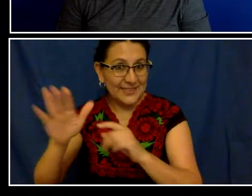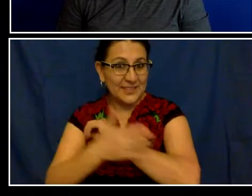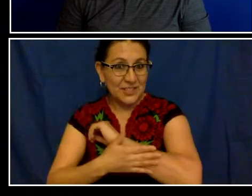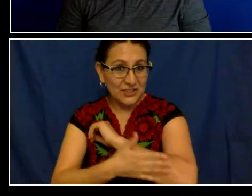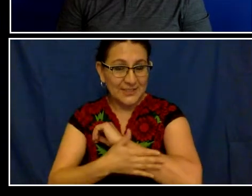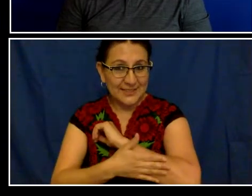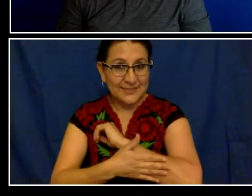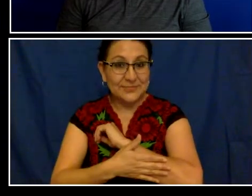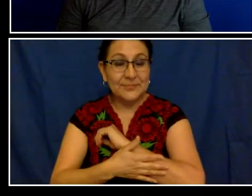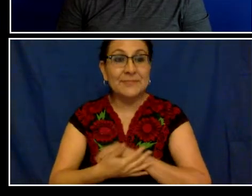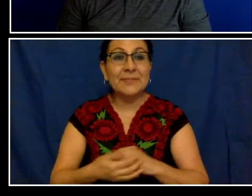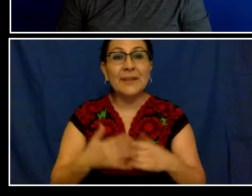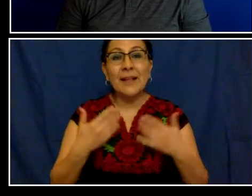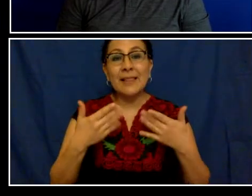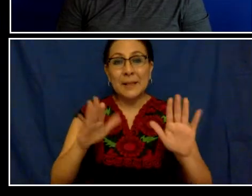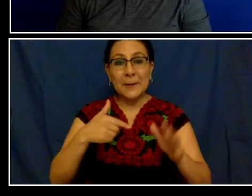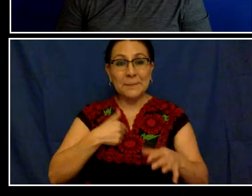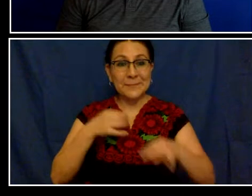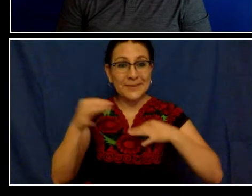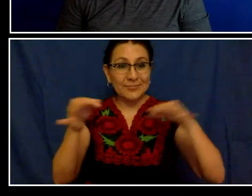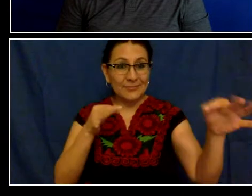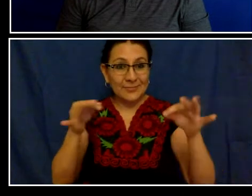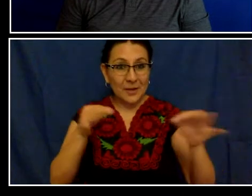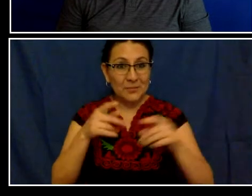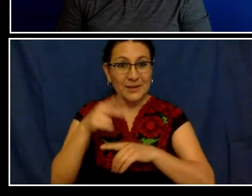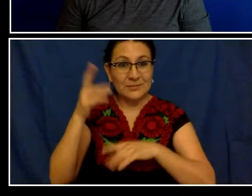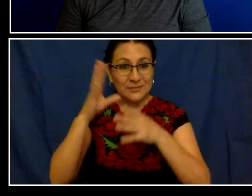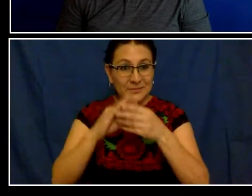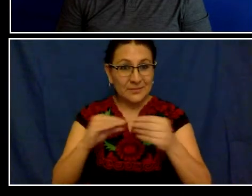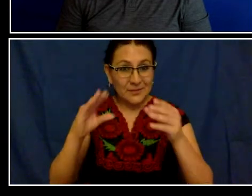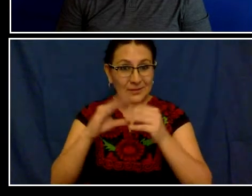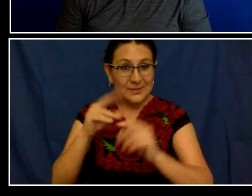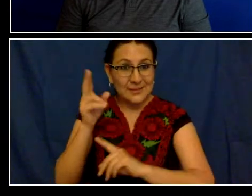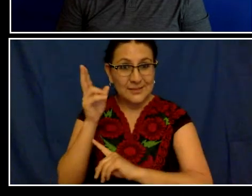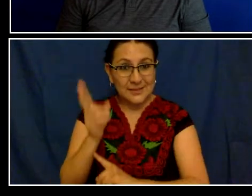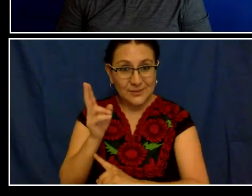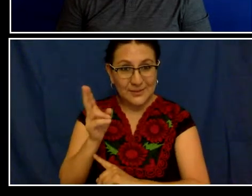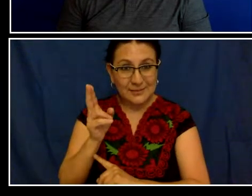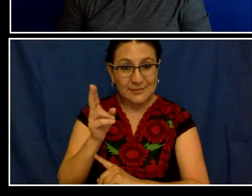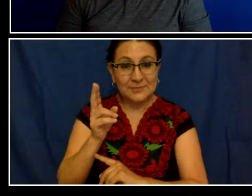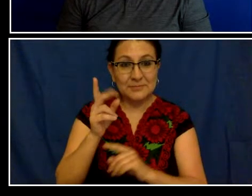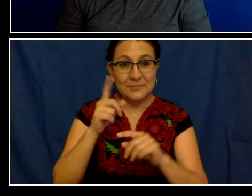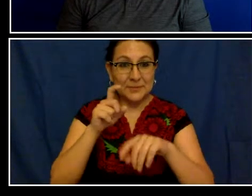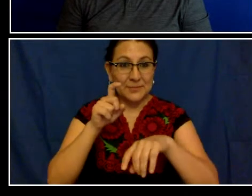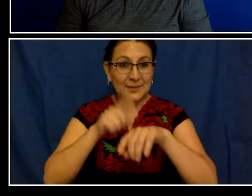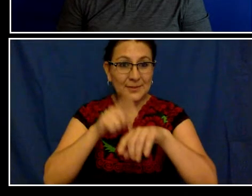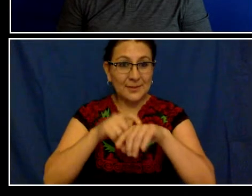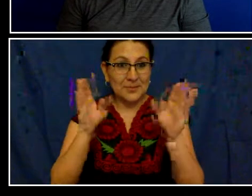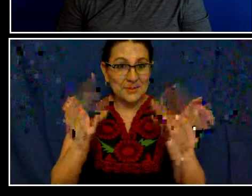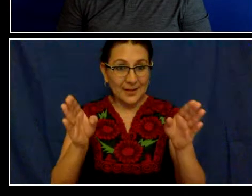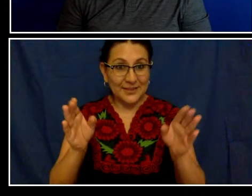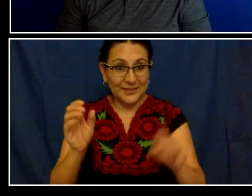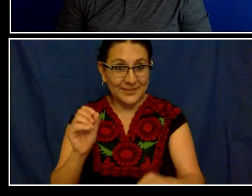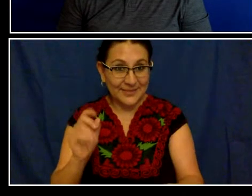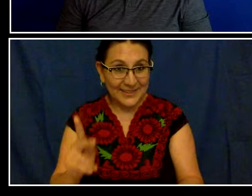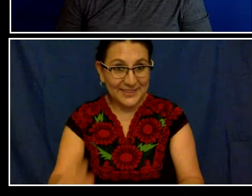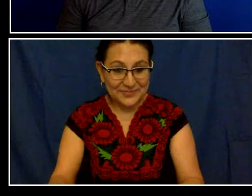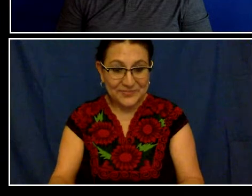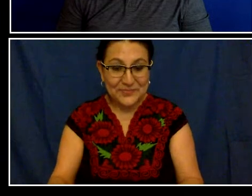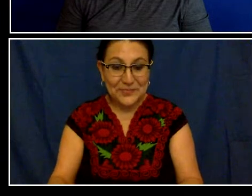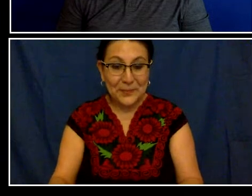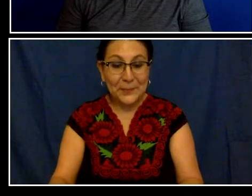So this is from Mexico. This is from his independence. And let me explain a little bit more about the story and the